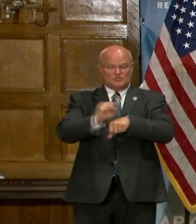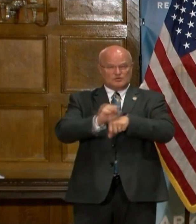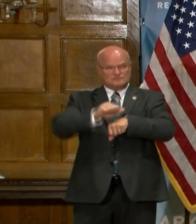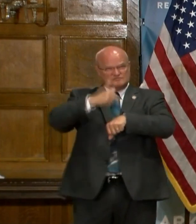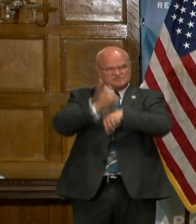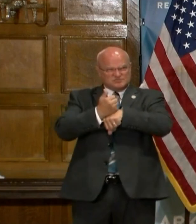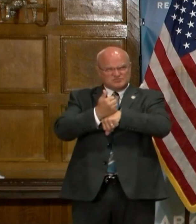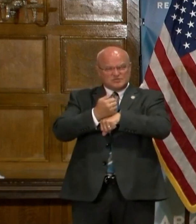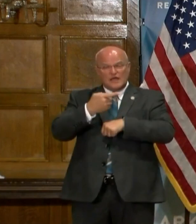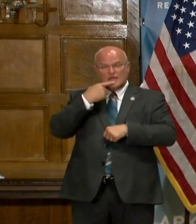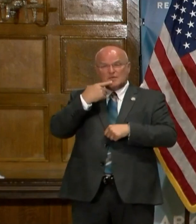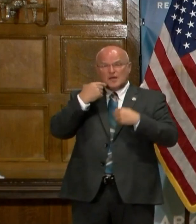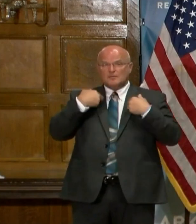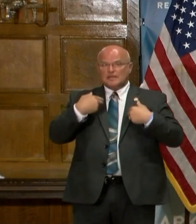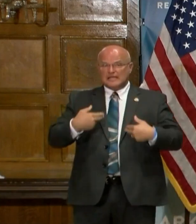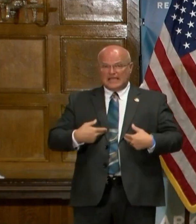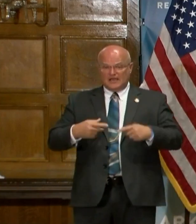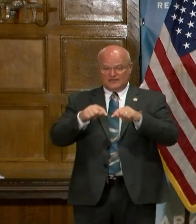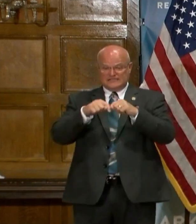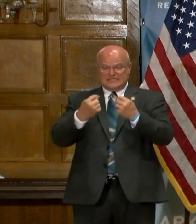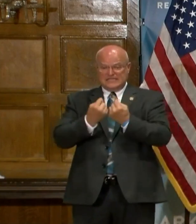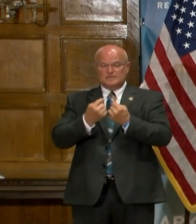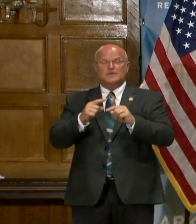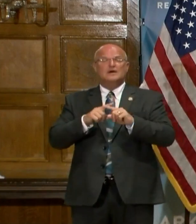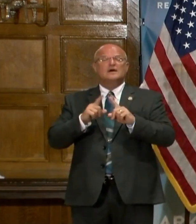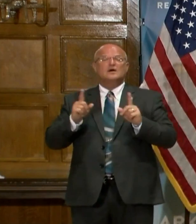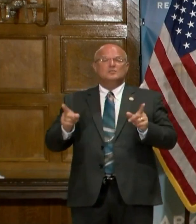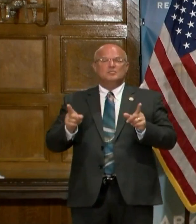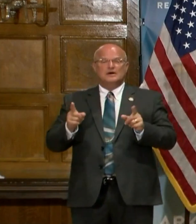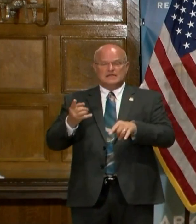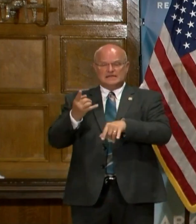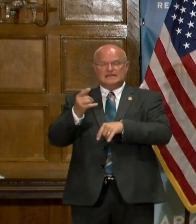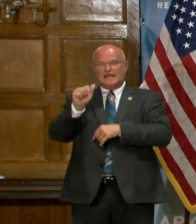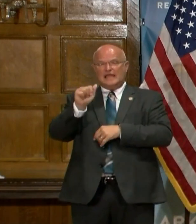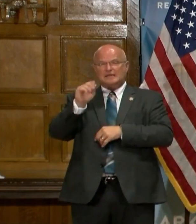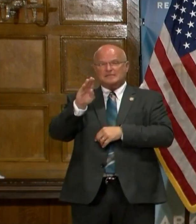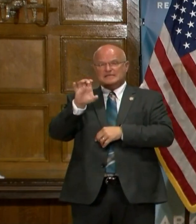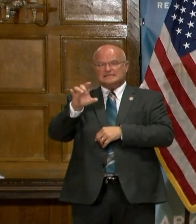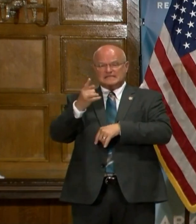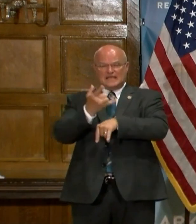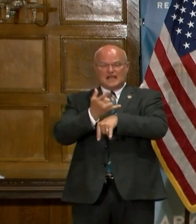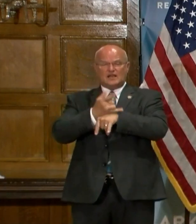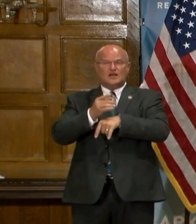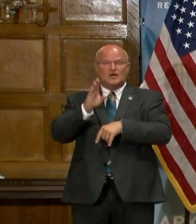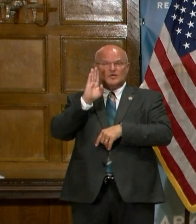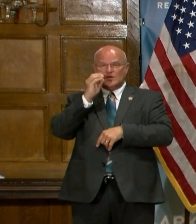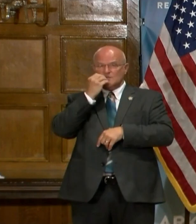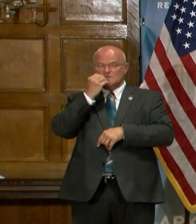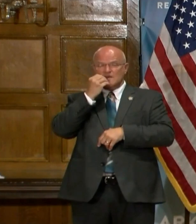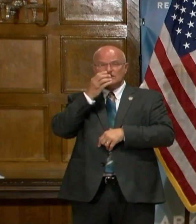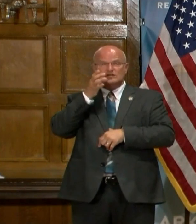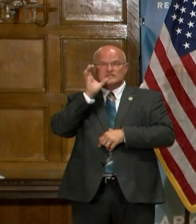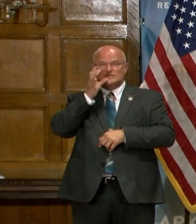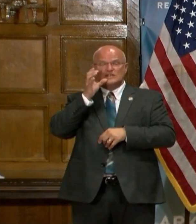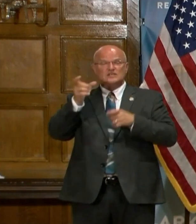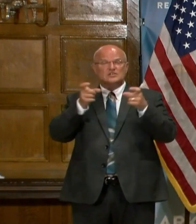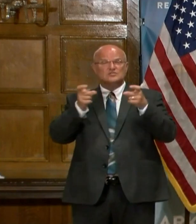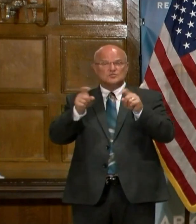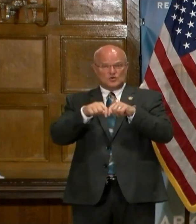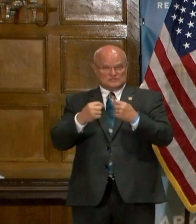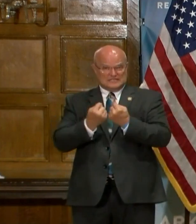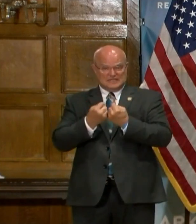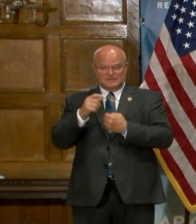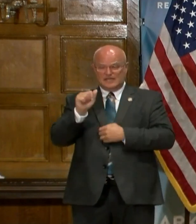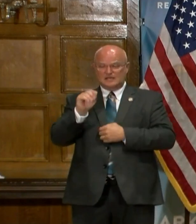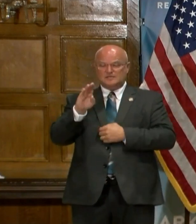operation not just the public health enforcement team, but also alcoholic beverage control team for ones that they have